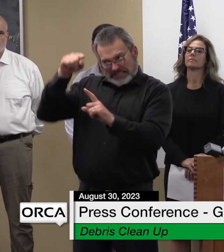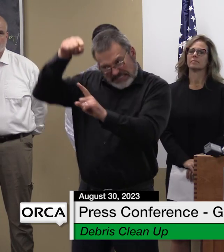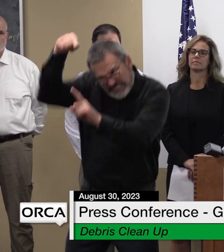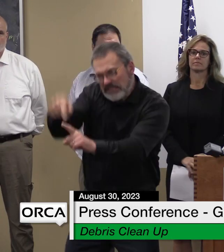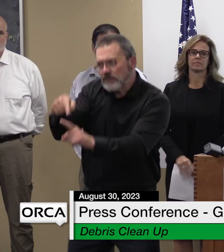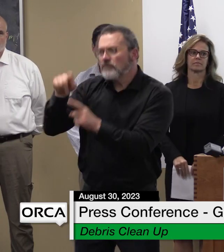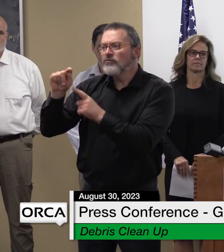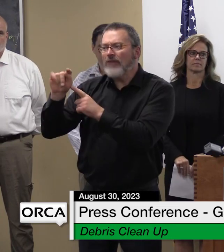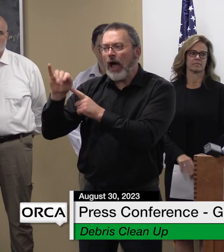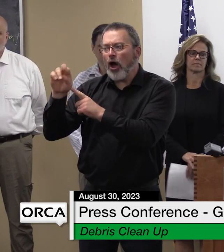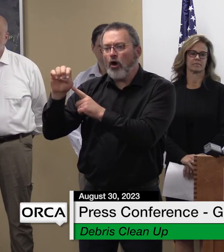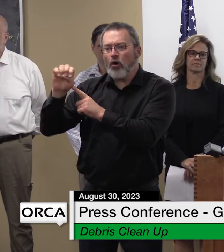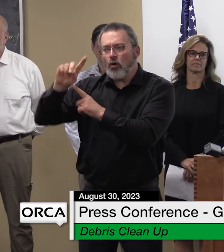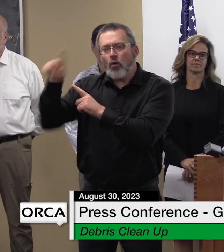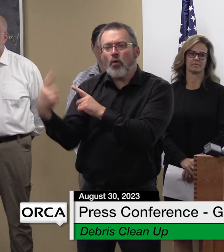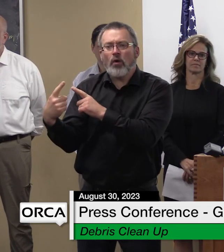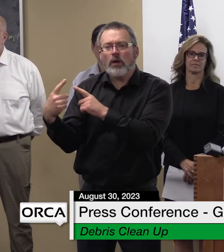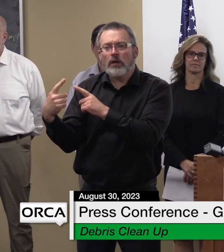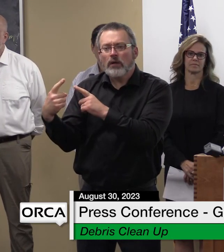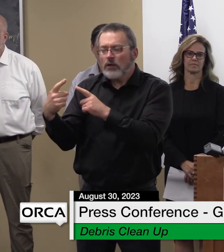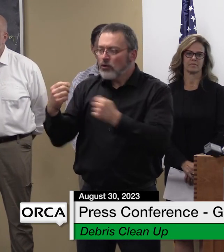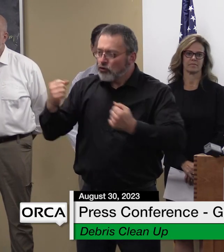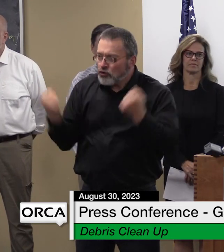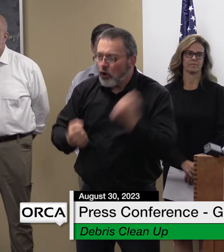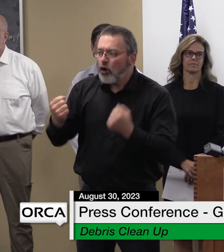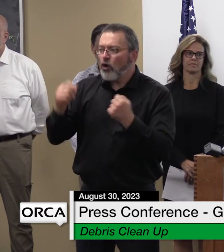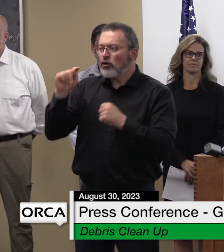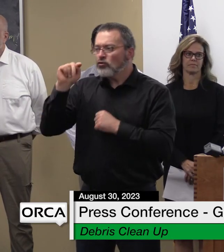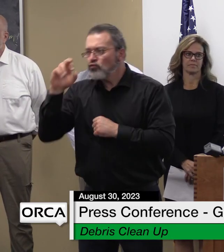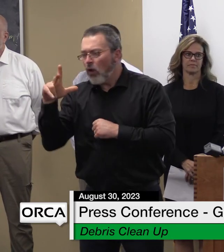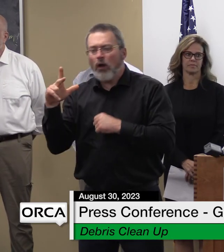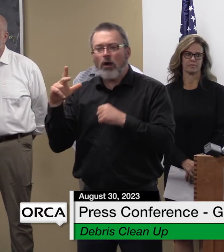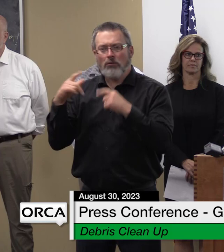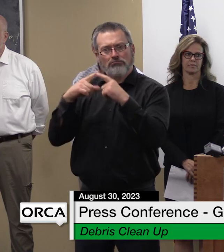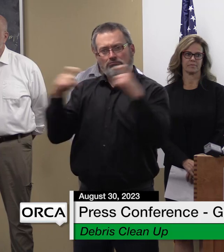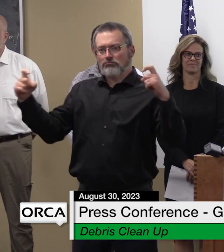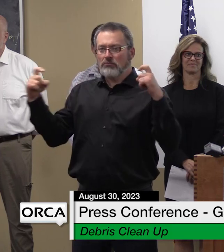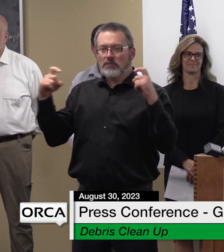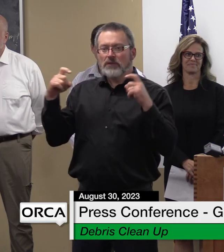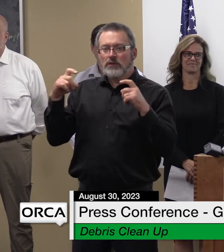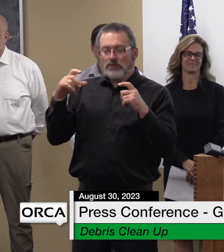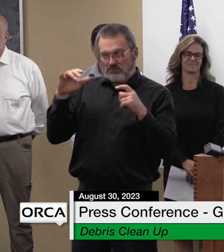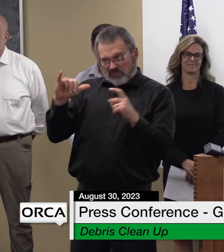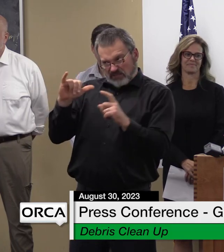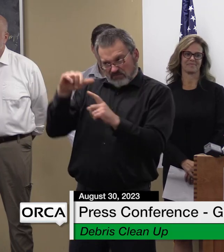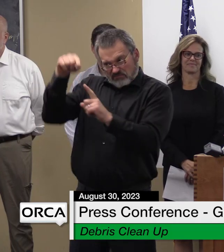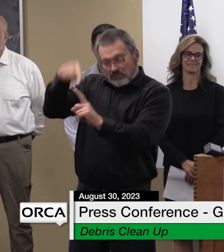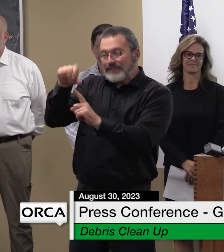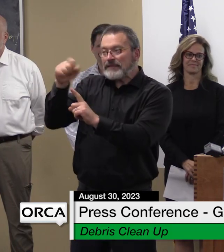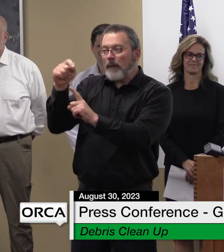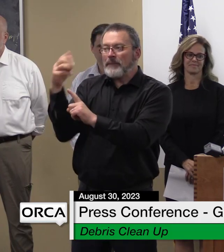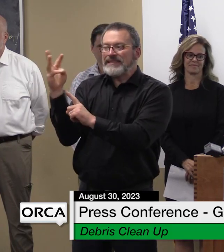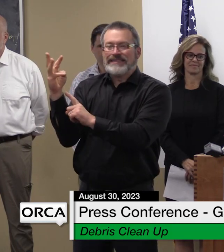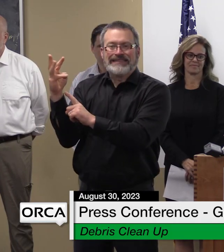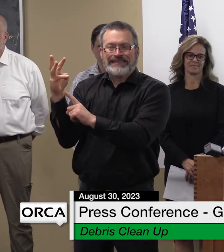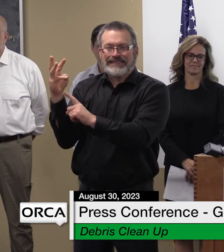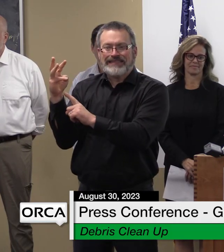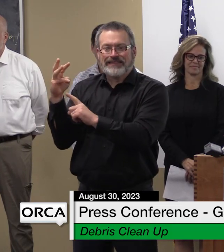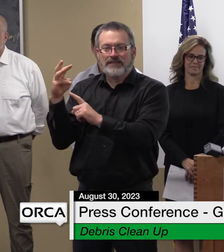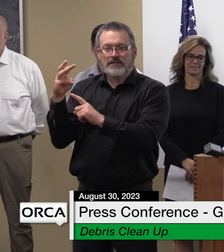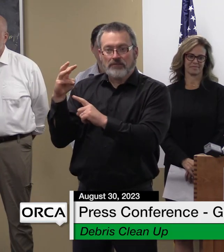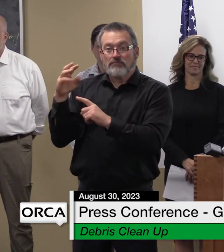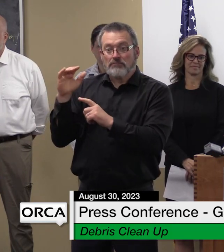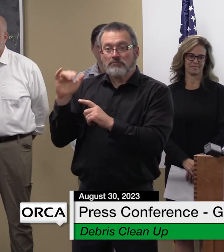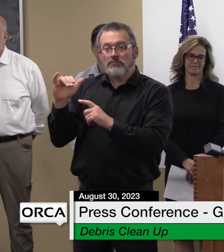be collecting tires for the traditional Wheels for Warmth program on September 16th. That will happen later in October.